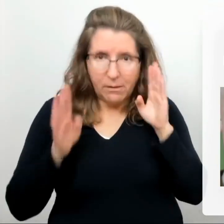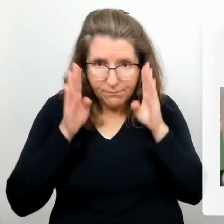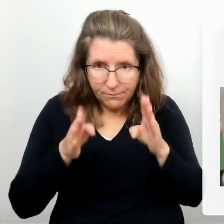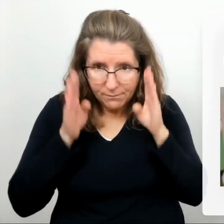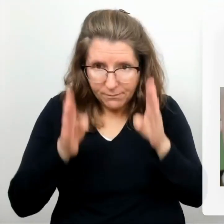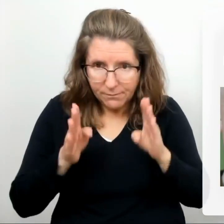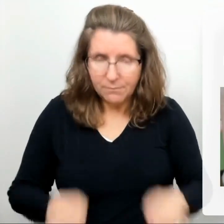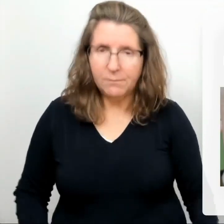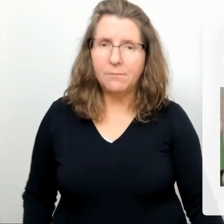and disengages.